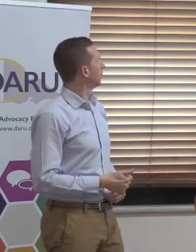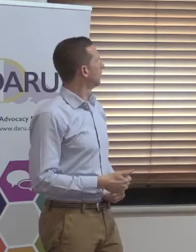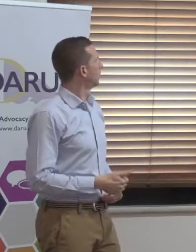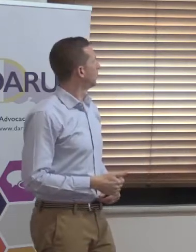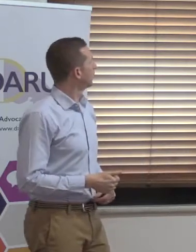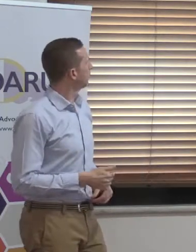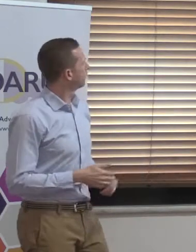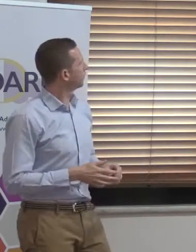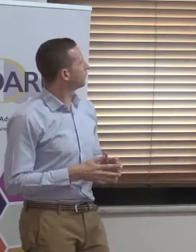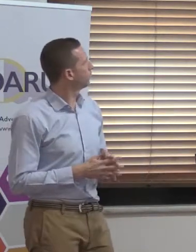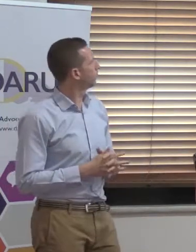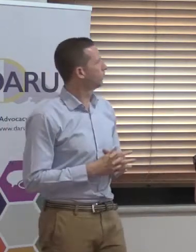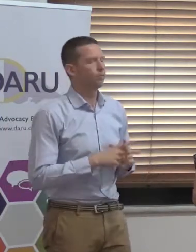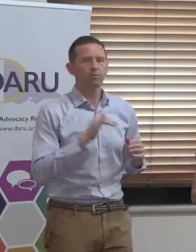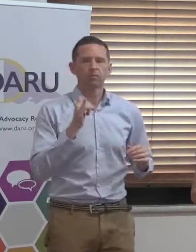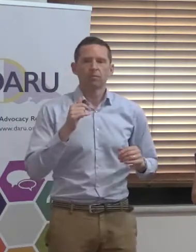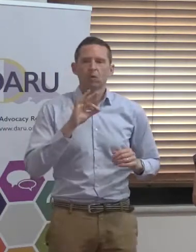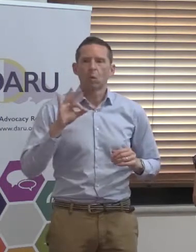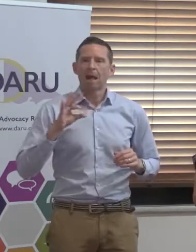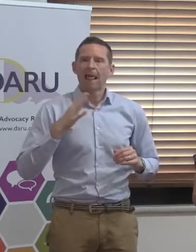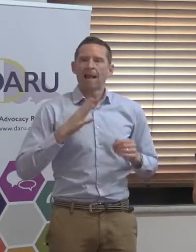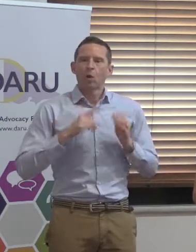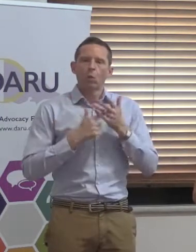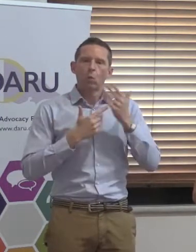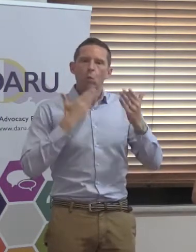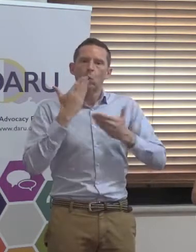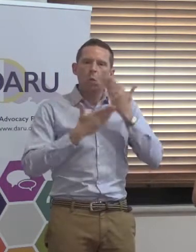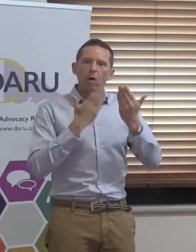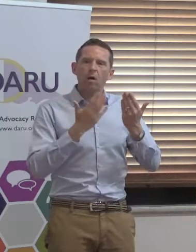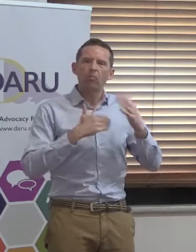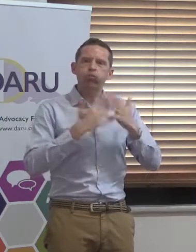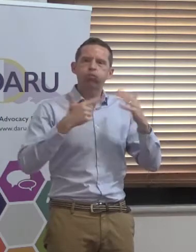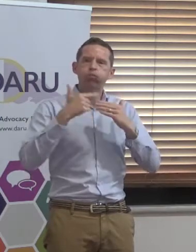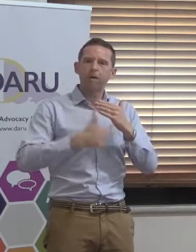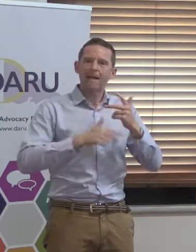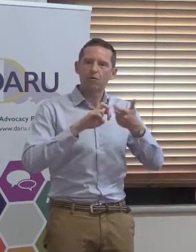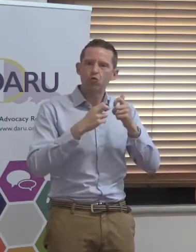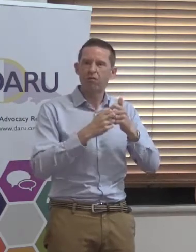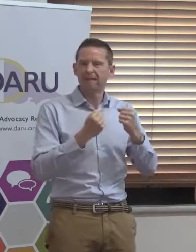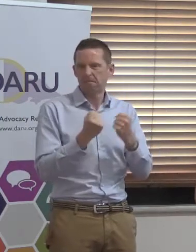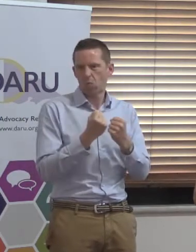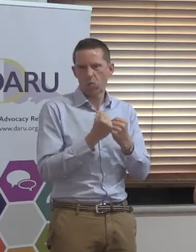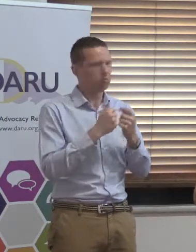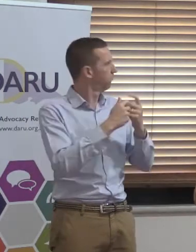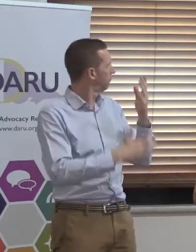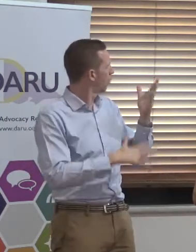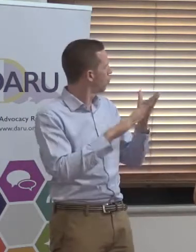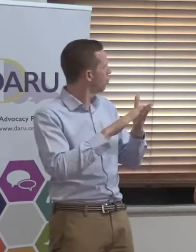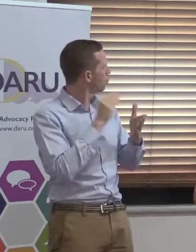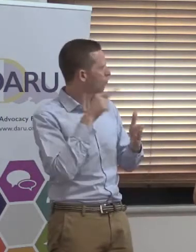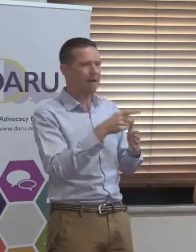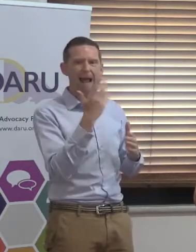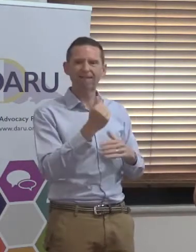probably don't really need to go through the common issues and supports that students with little or